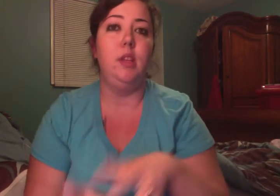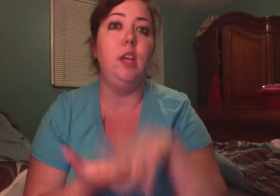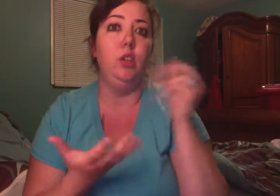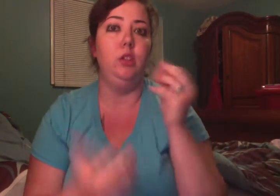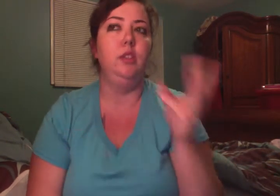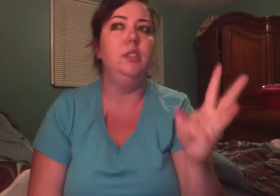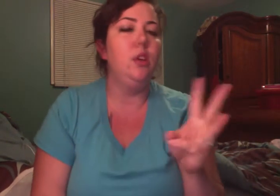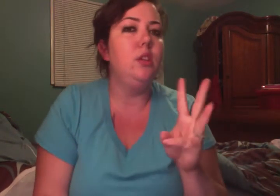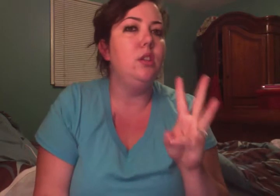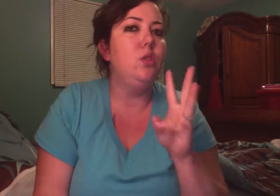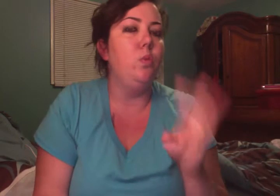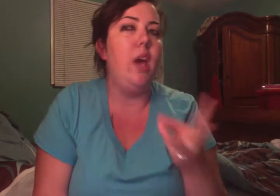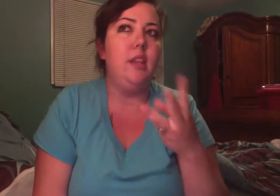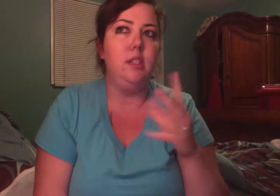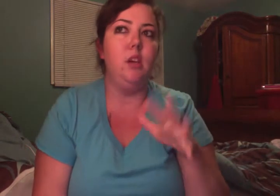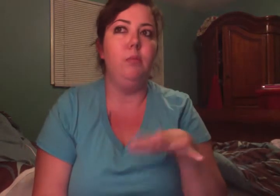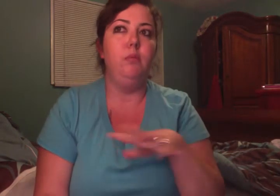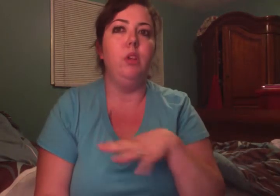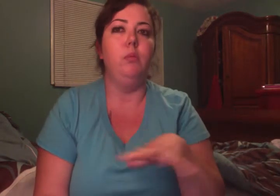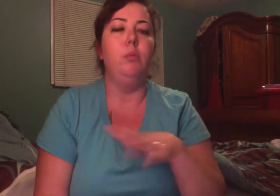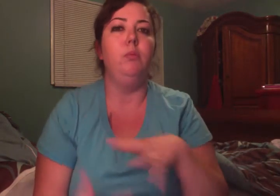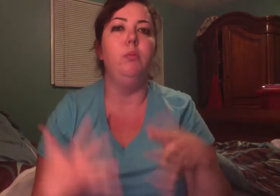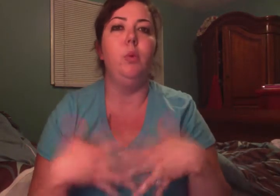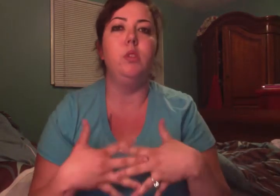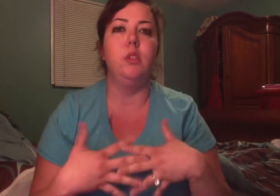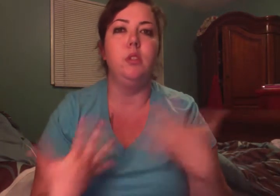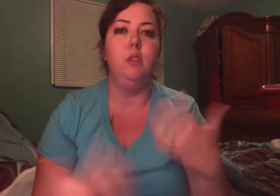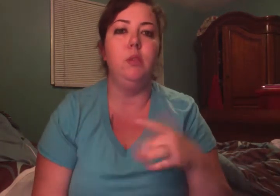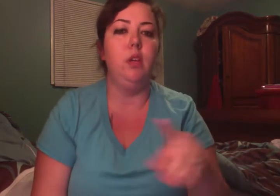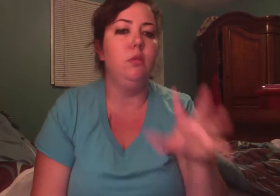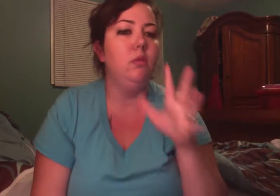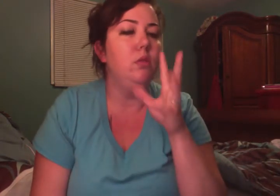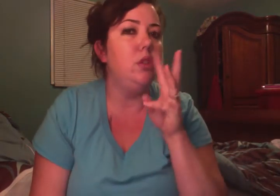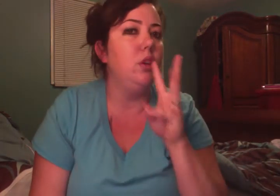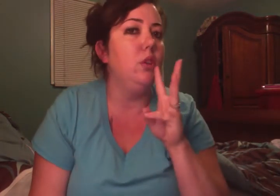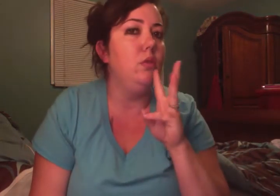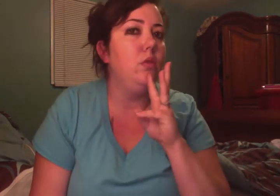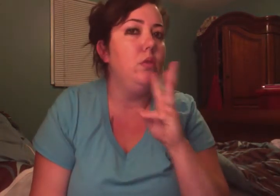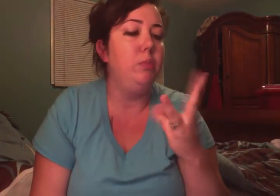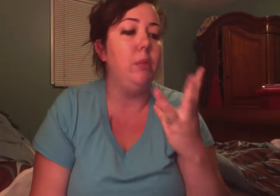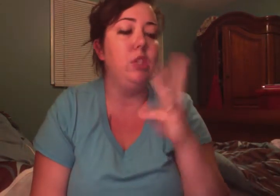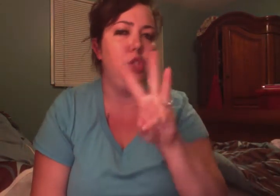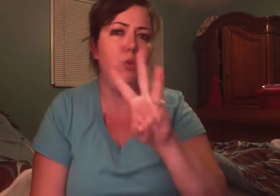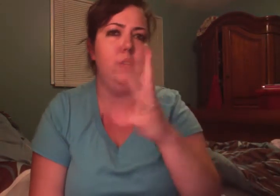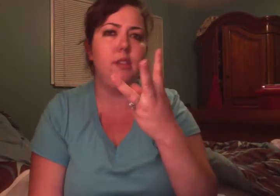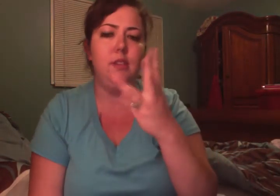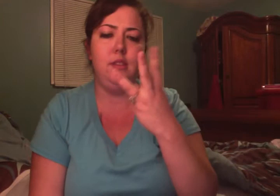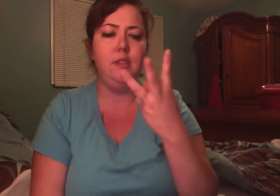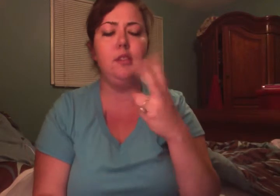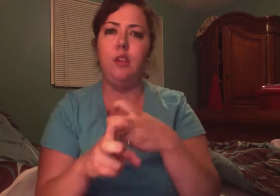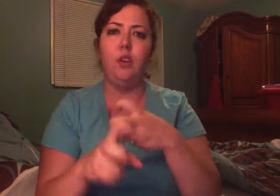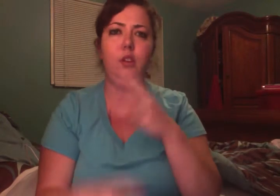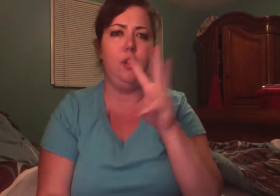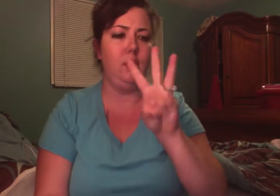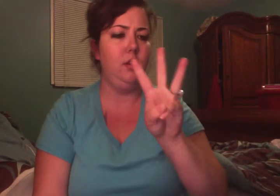learn as their, motor skills develop, they start to be able to do this. Because this is a hard thing